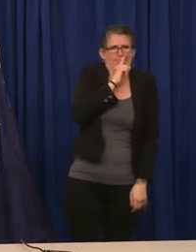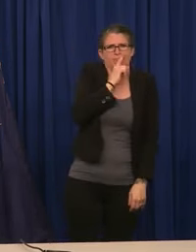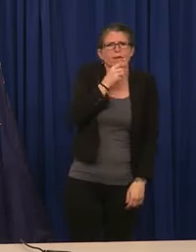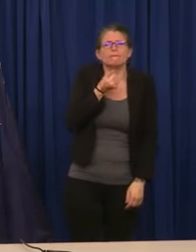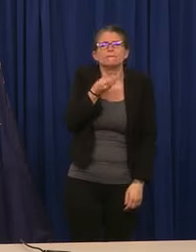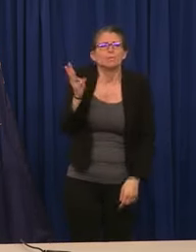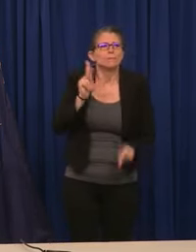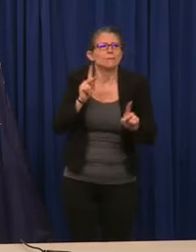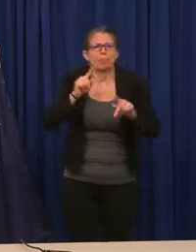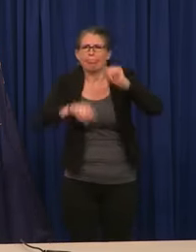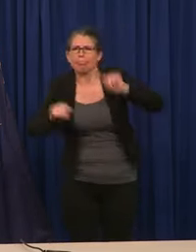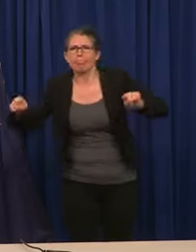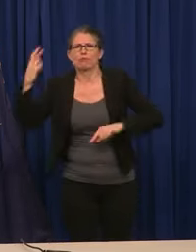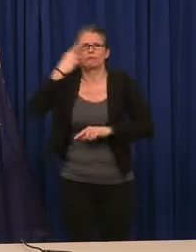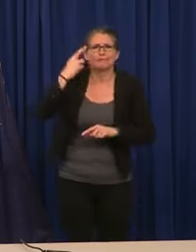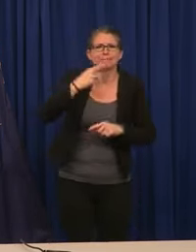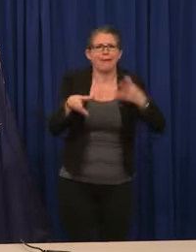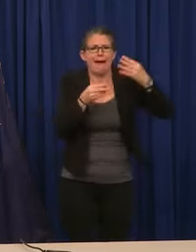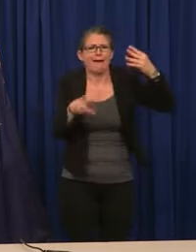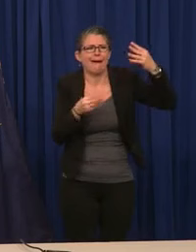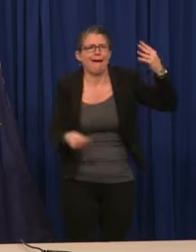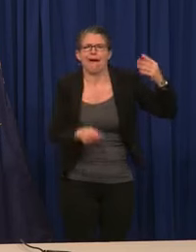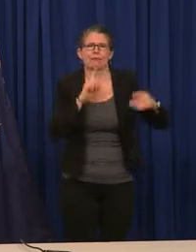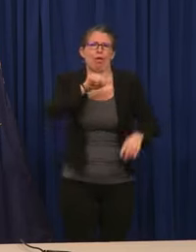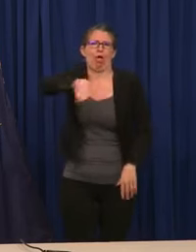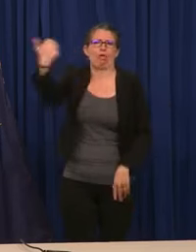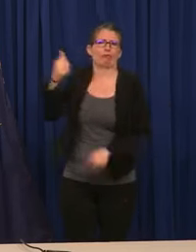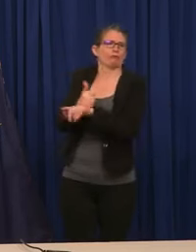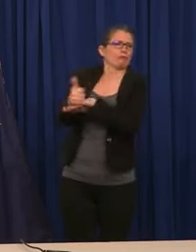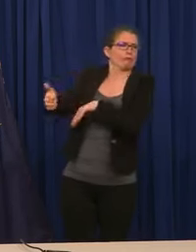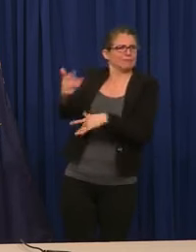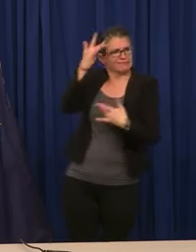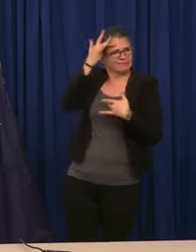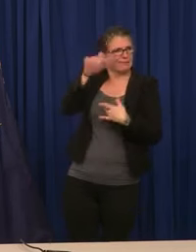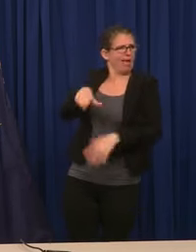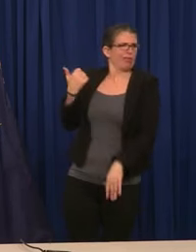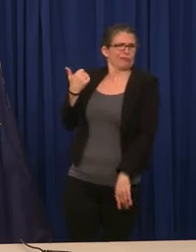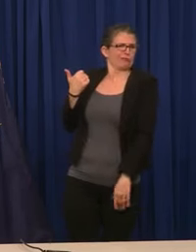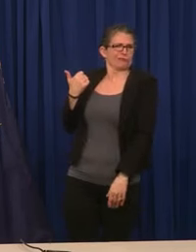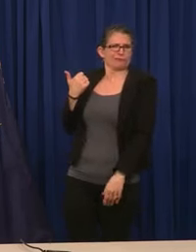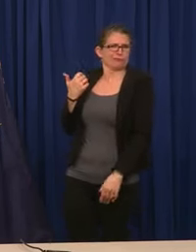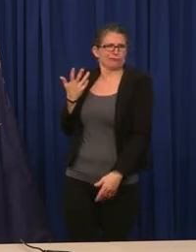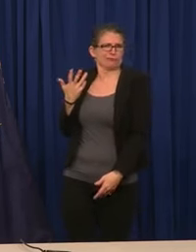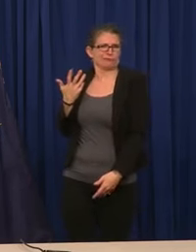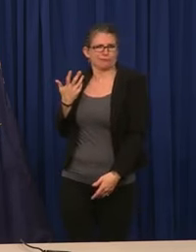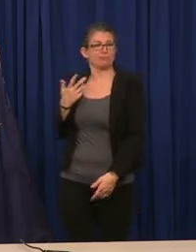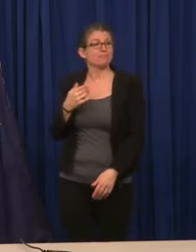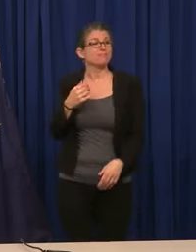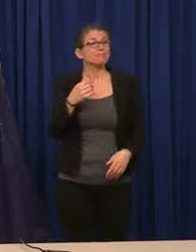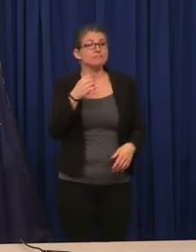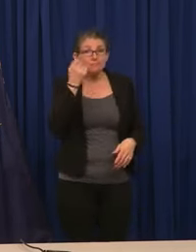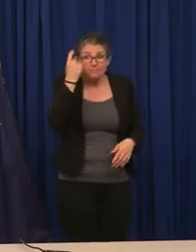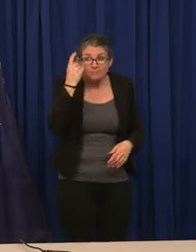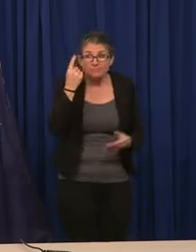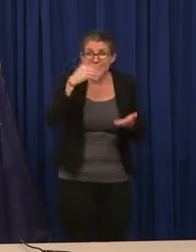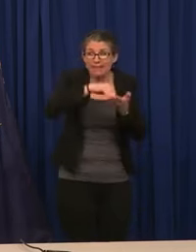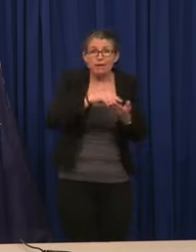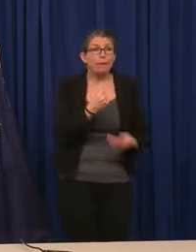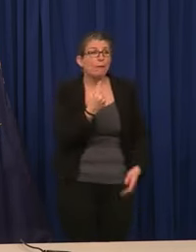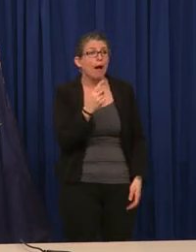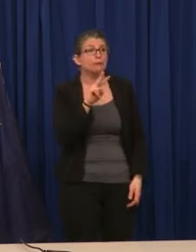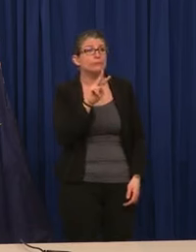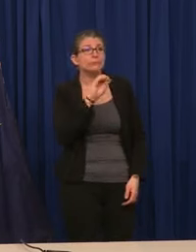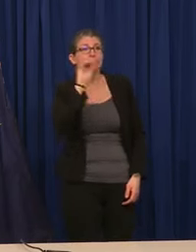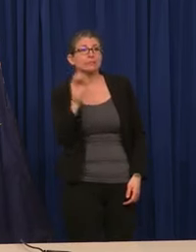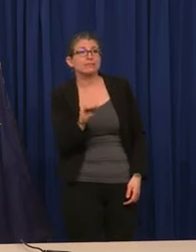2%, which is something that is under investigation, then we have to think really hard, because then we might end up testing a lot